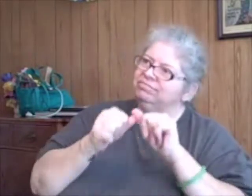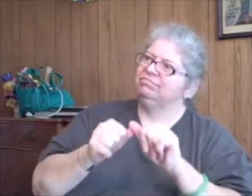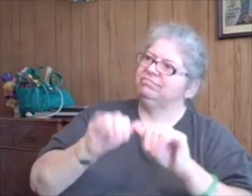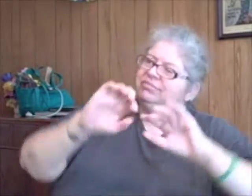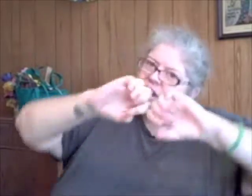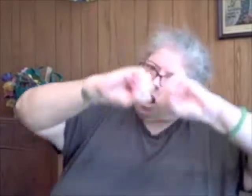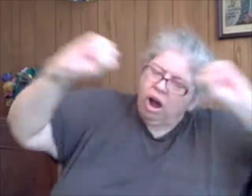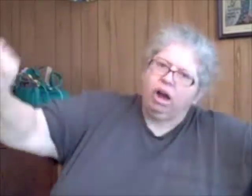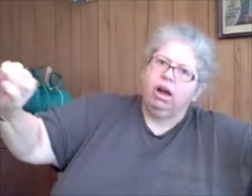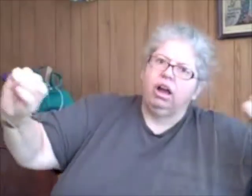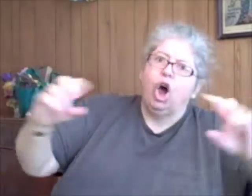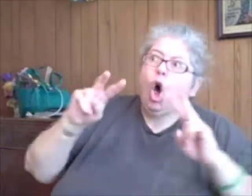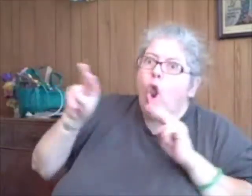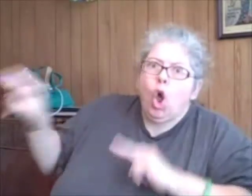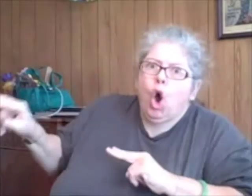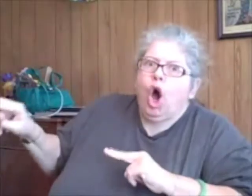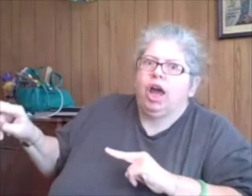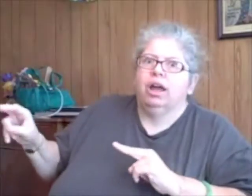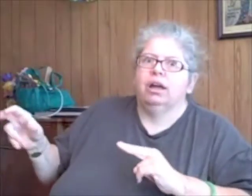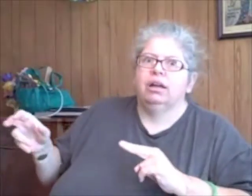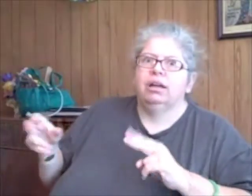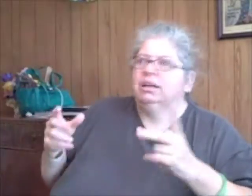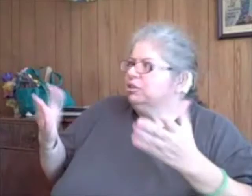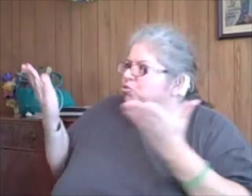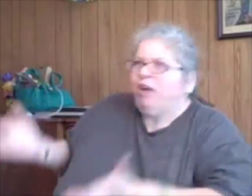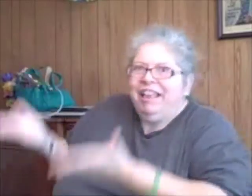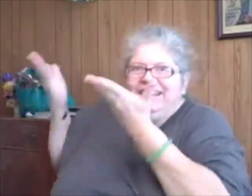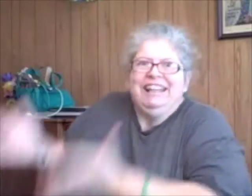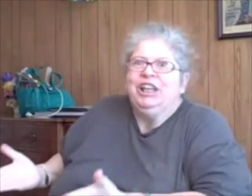wants me to still say to the people, look, He's right here, right in front of you.